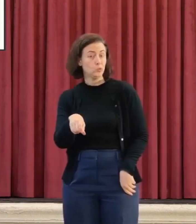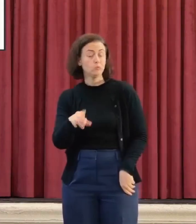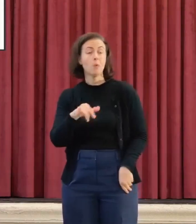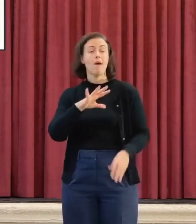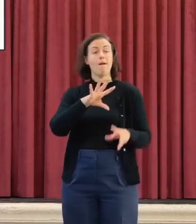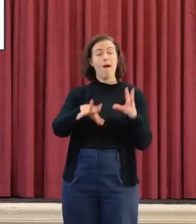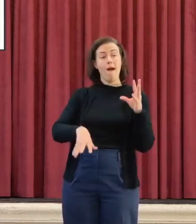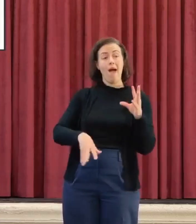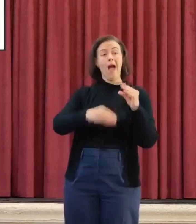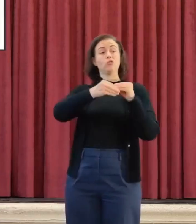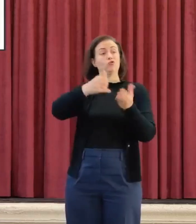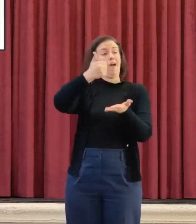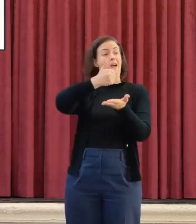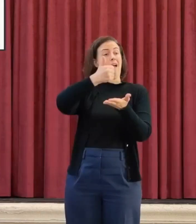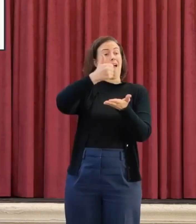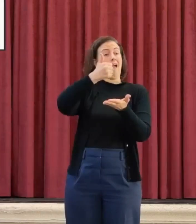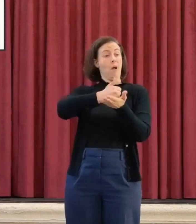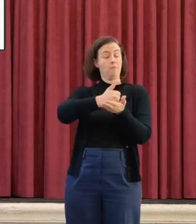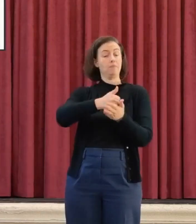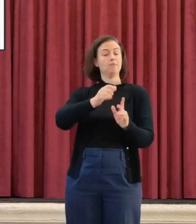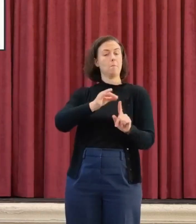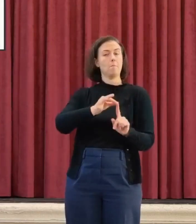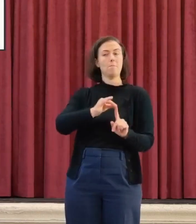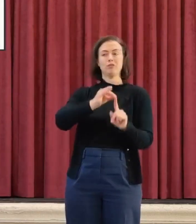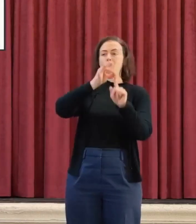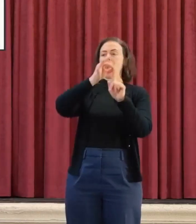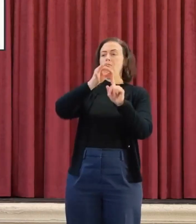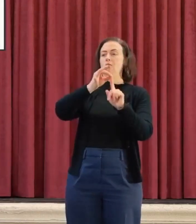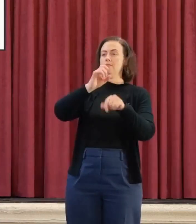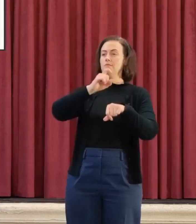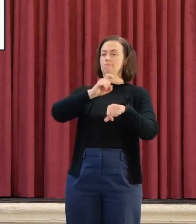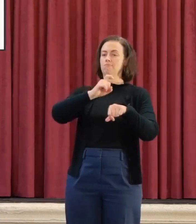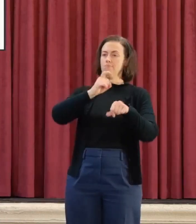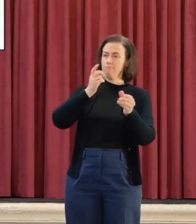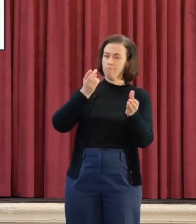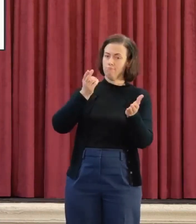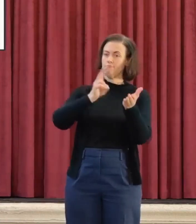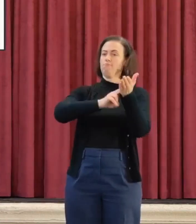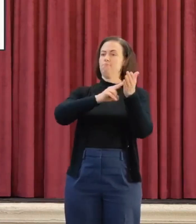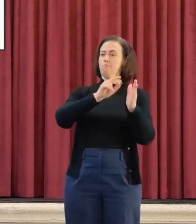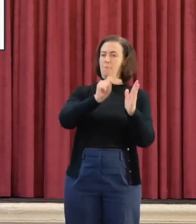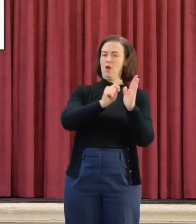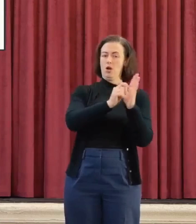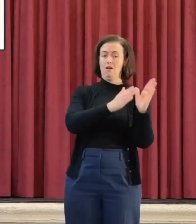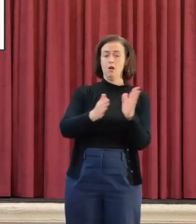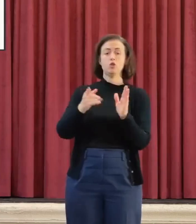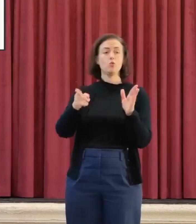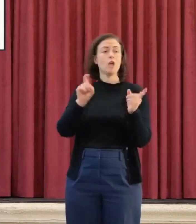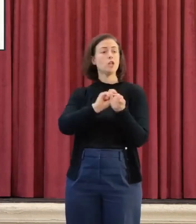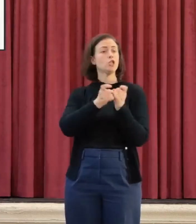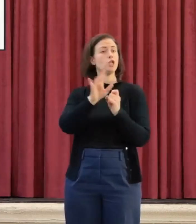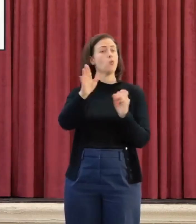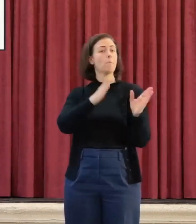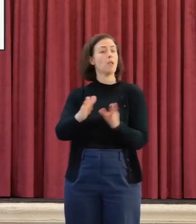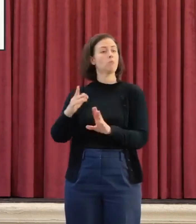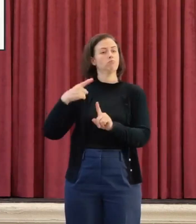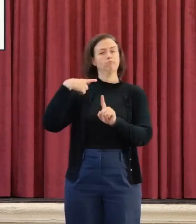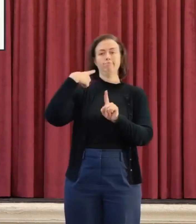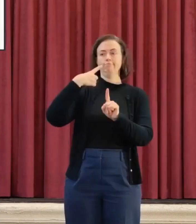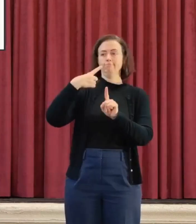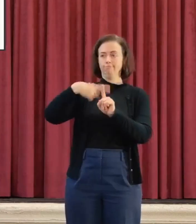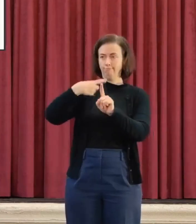help, special enrollment period, you can switch your plan every month from